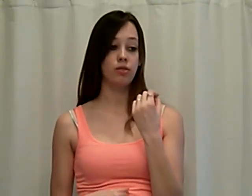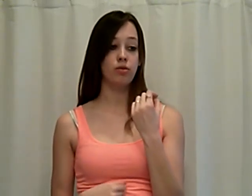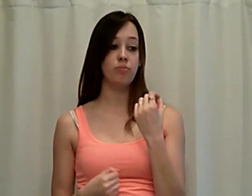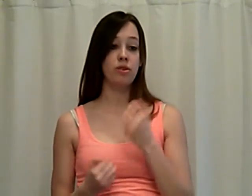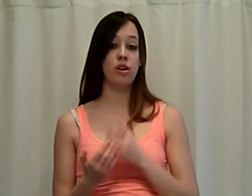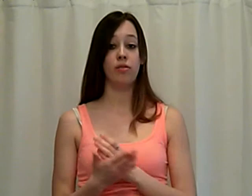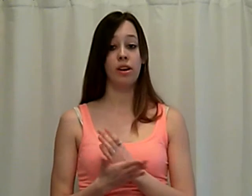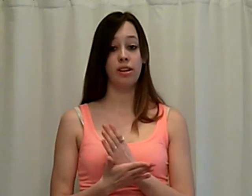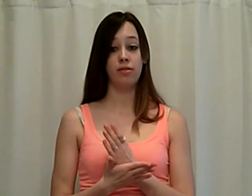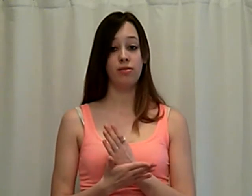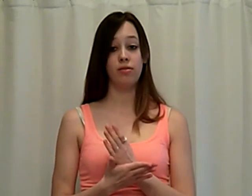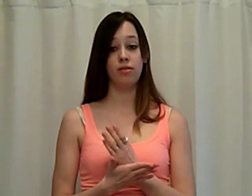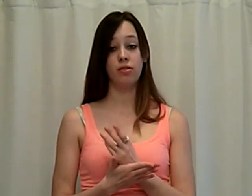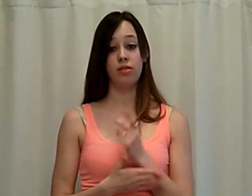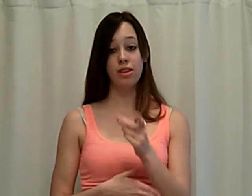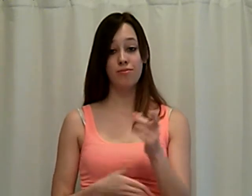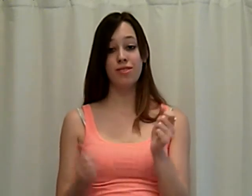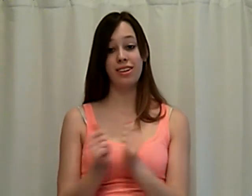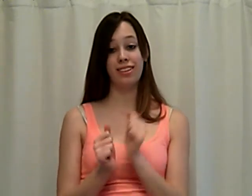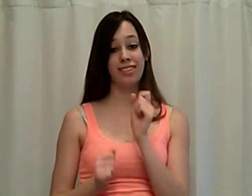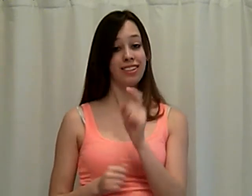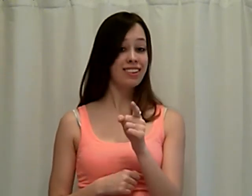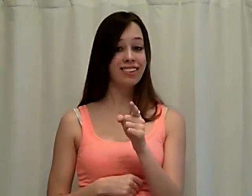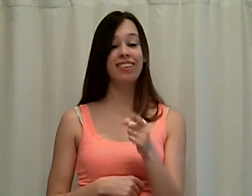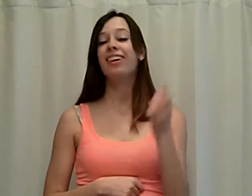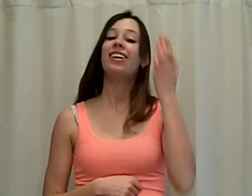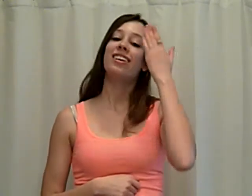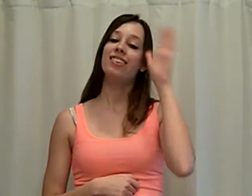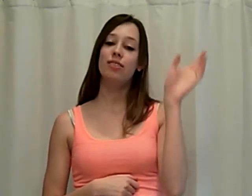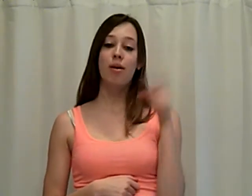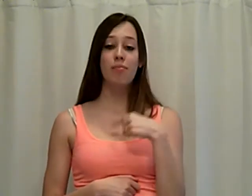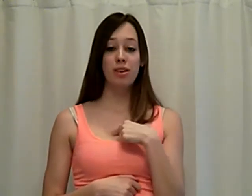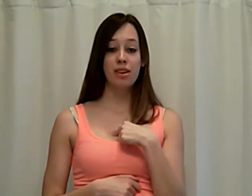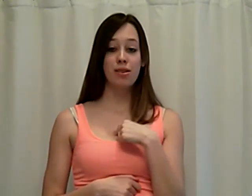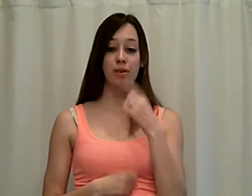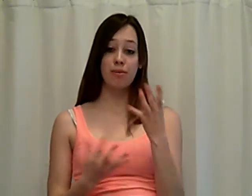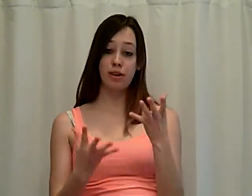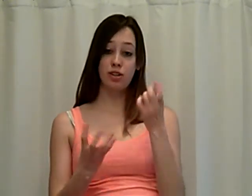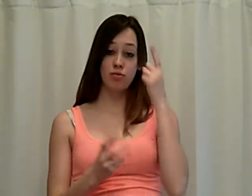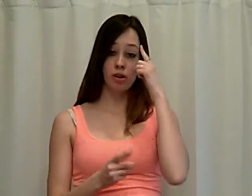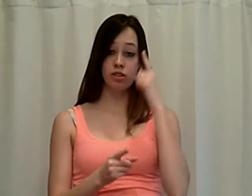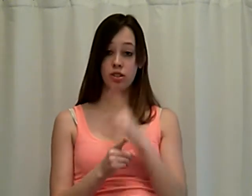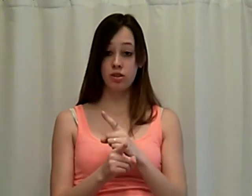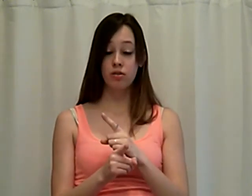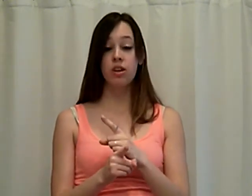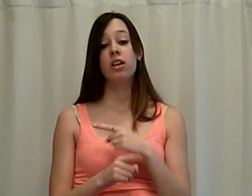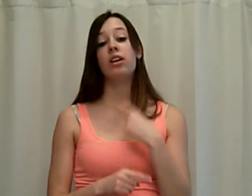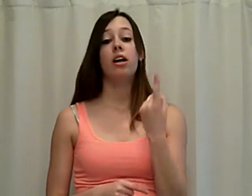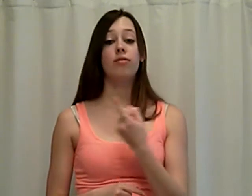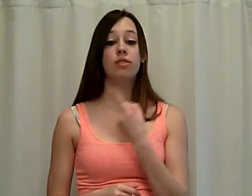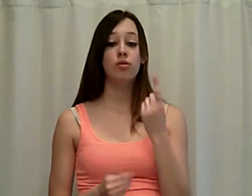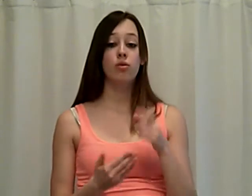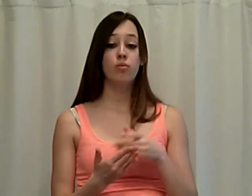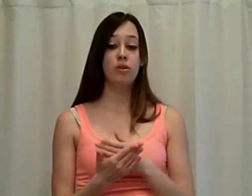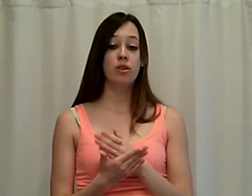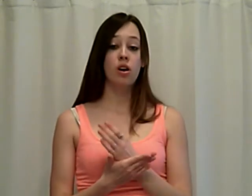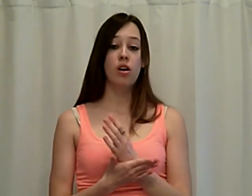will be alright if you keep me next to you. You don't know about me, but I bet you want to. Everything will be